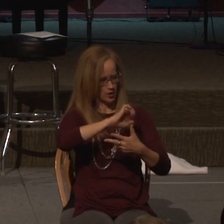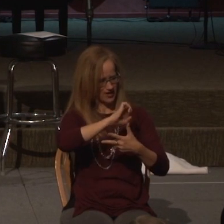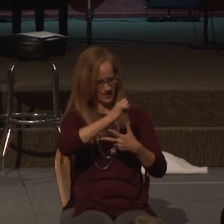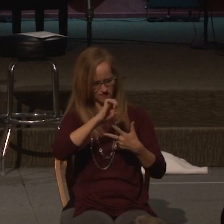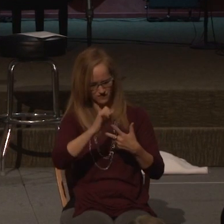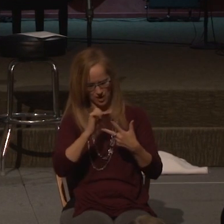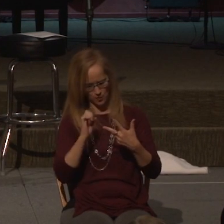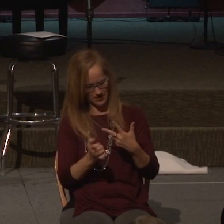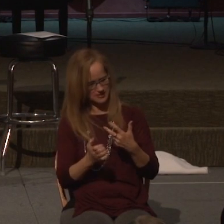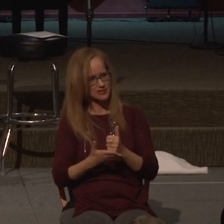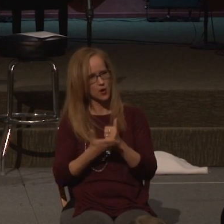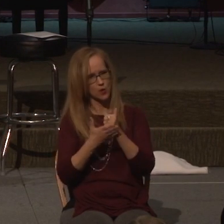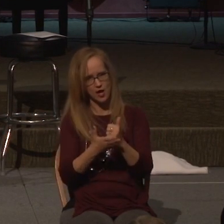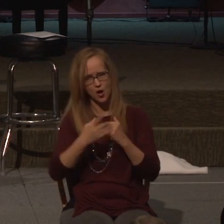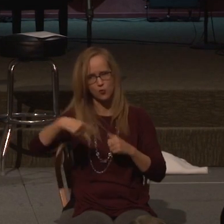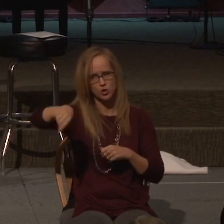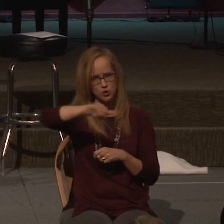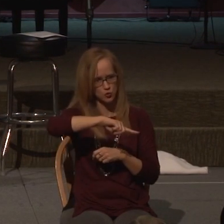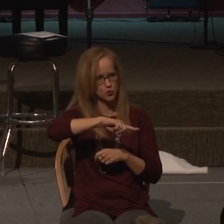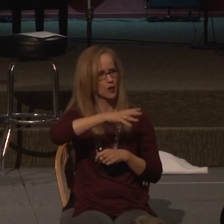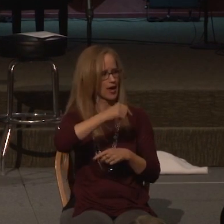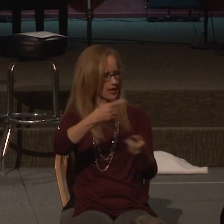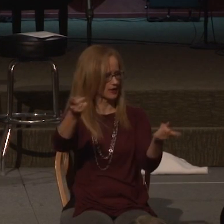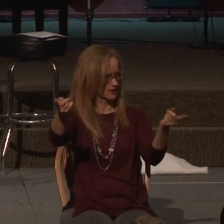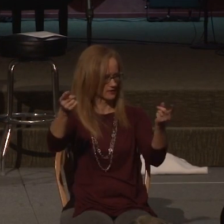help you and everyone who comes